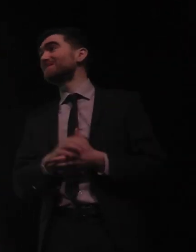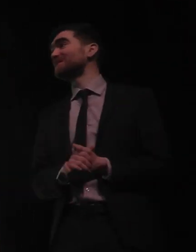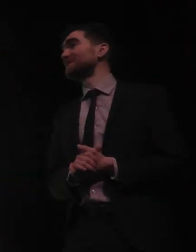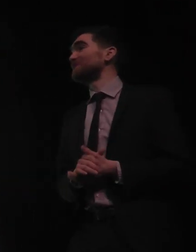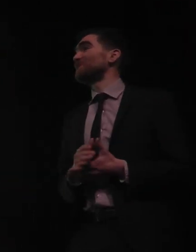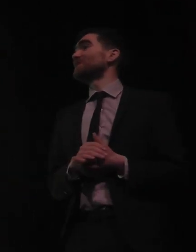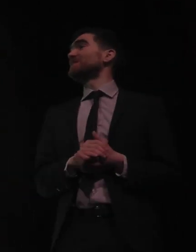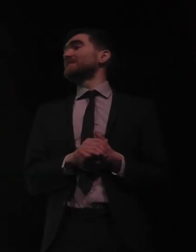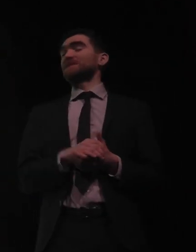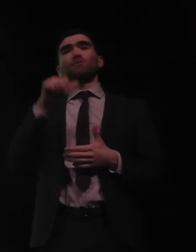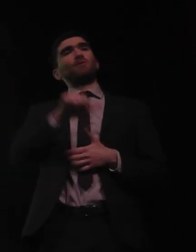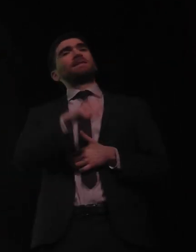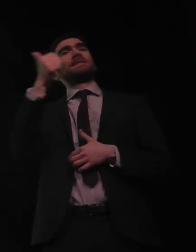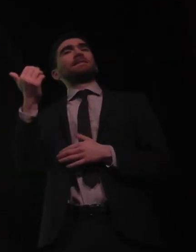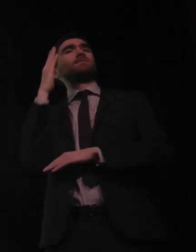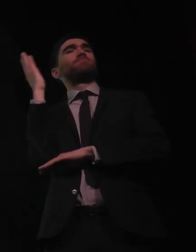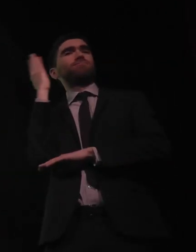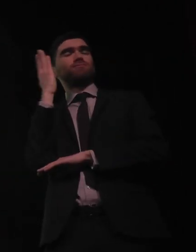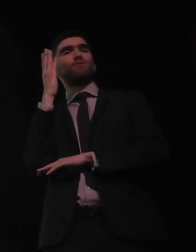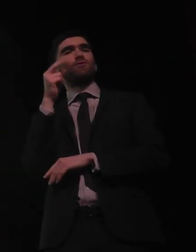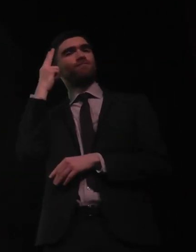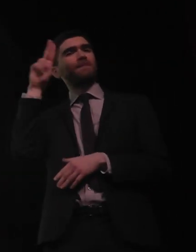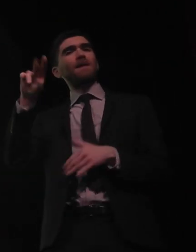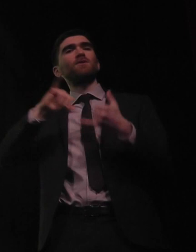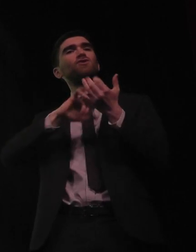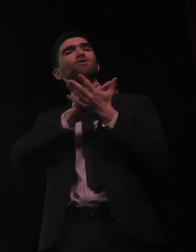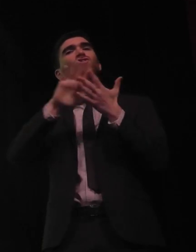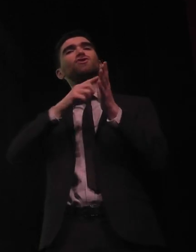Speaking of which, our next deputy leader, Shahrar.